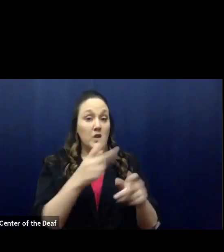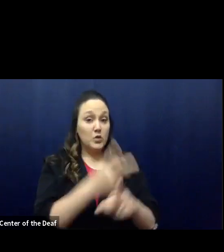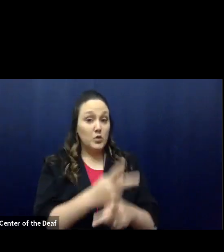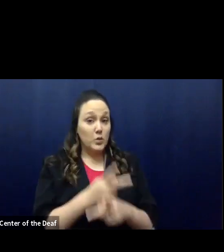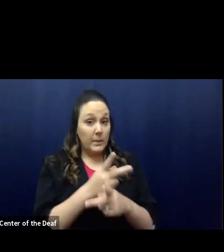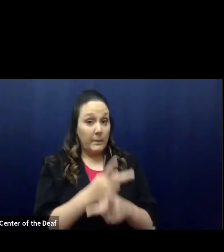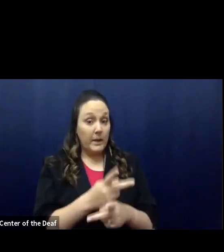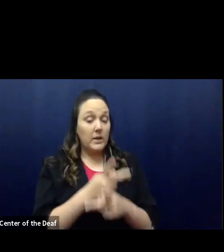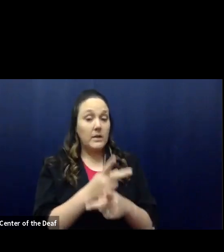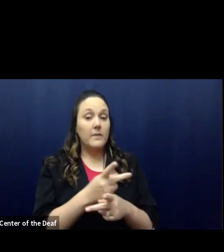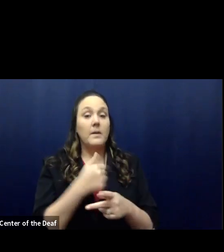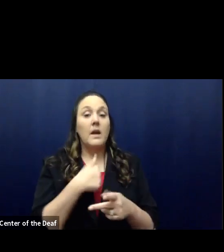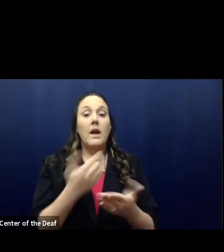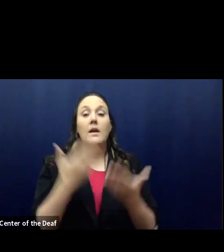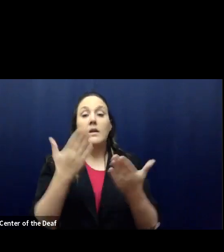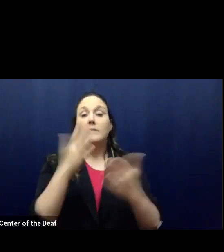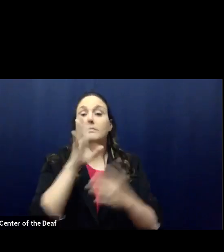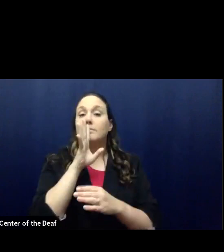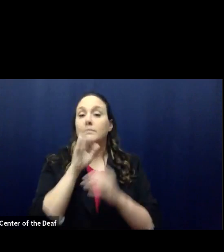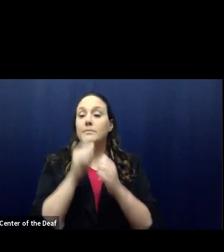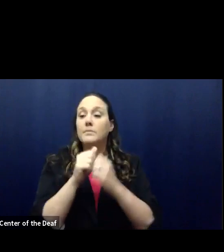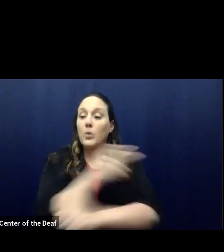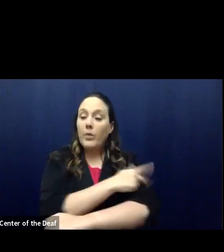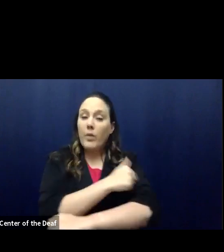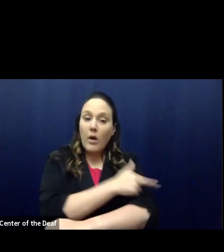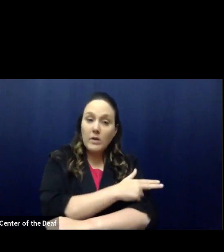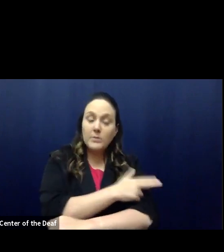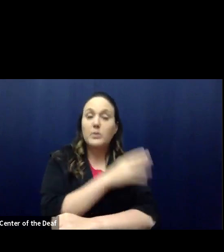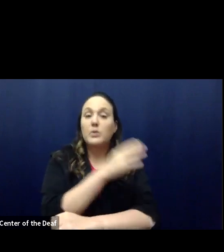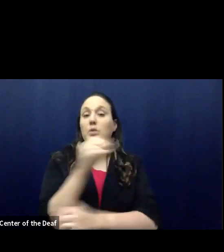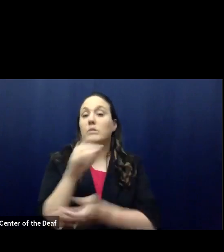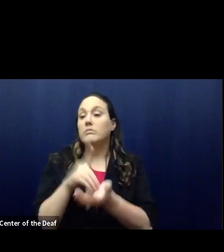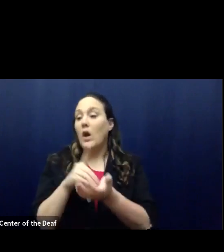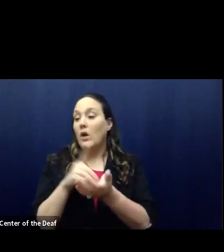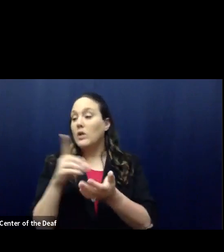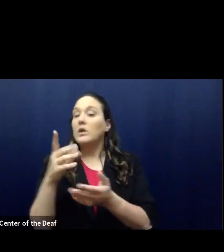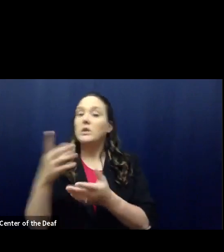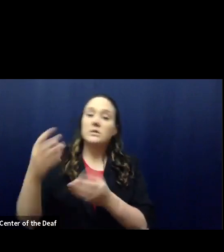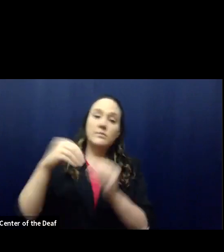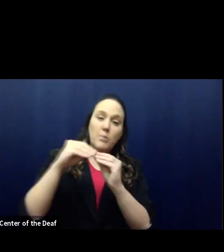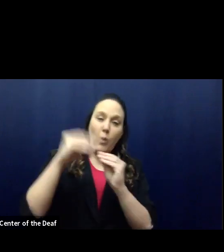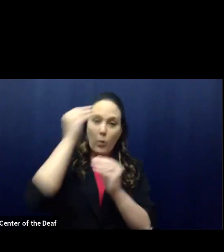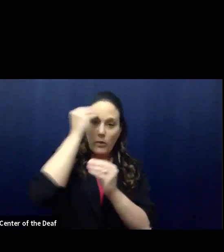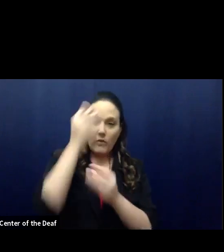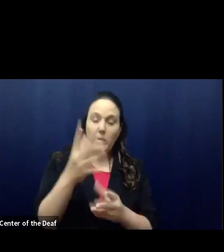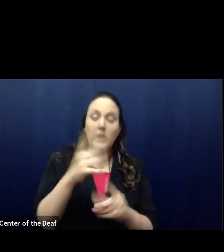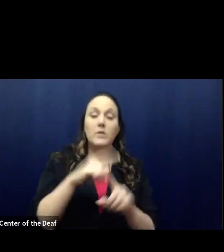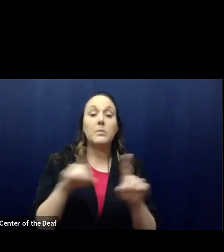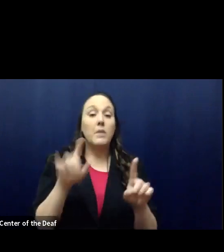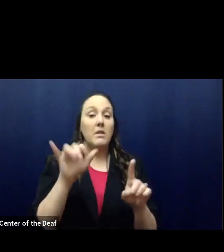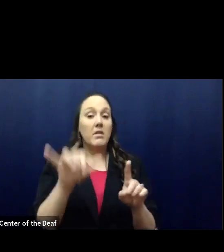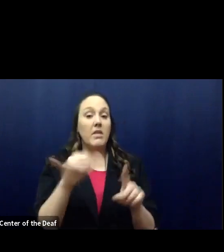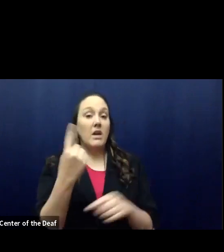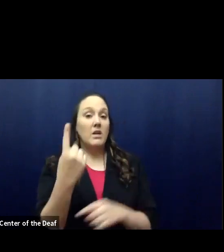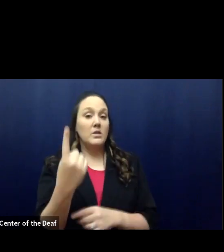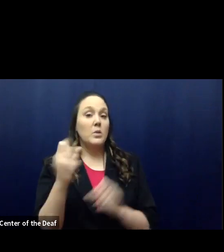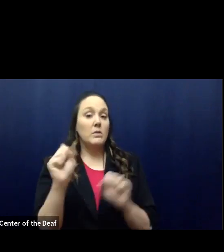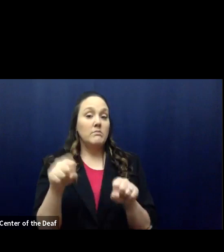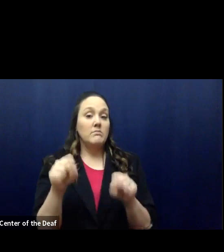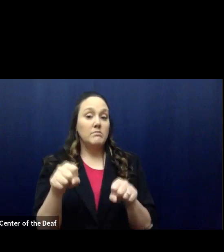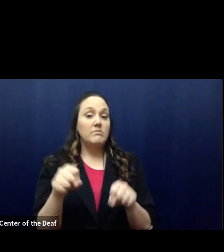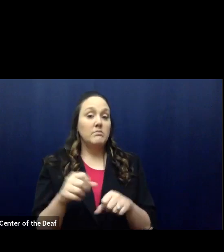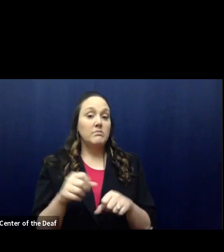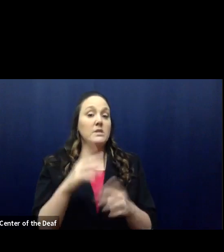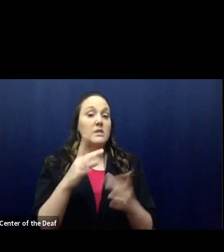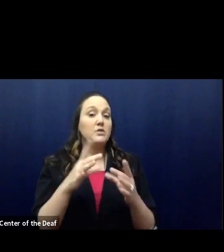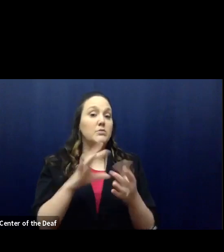I would suggest you talk with our hospital and healthcare partners to get more information on that, but it is one of the potential medicines that